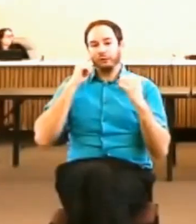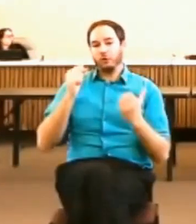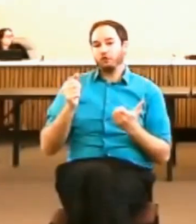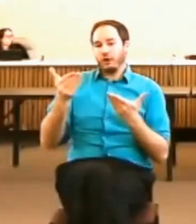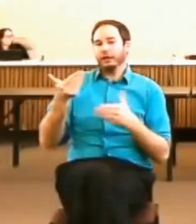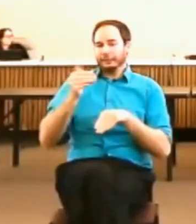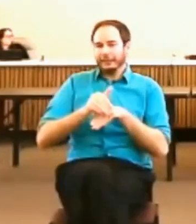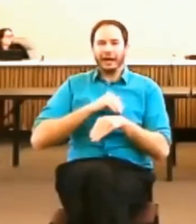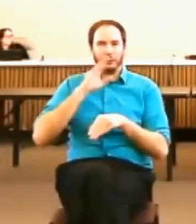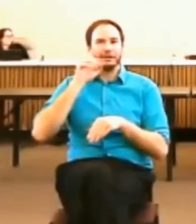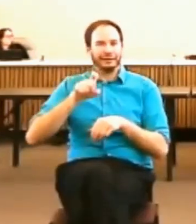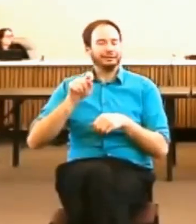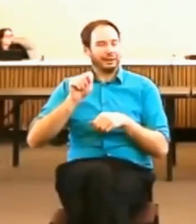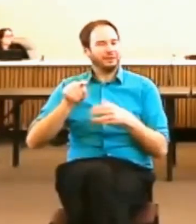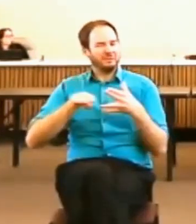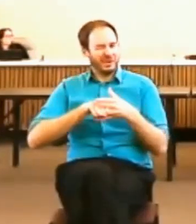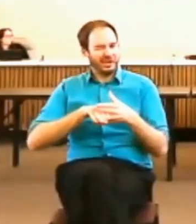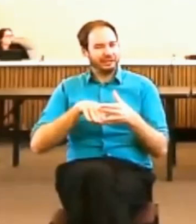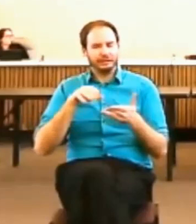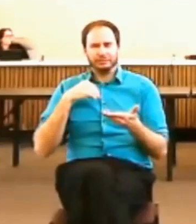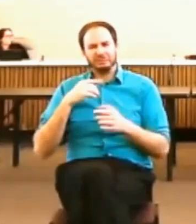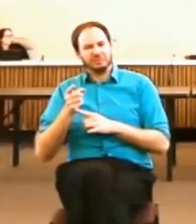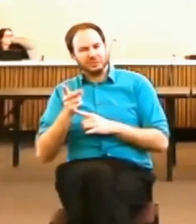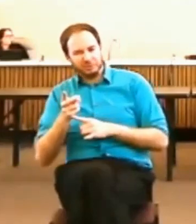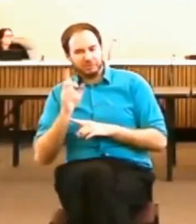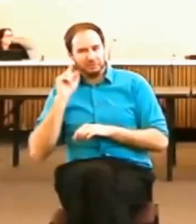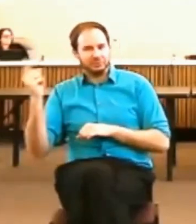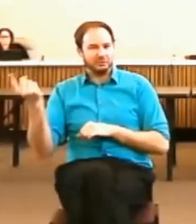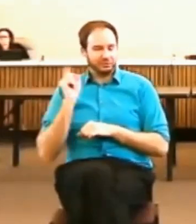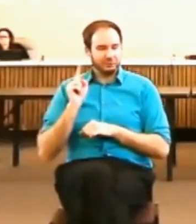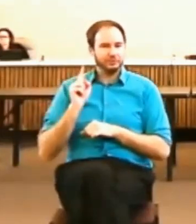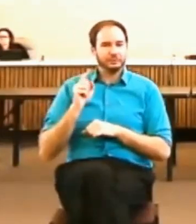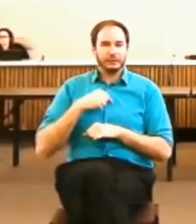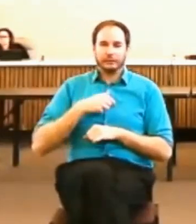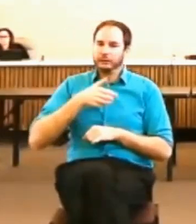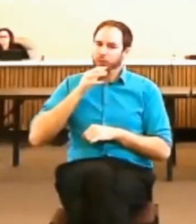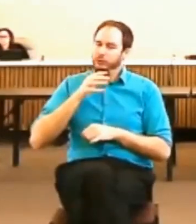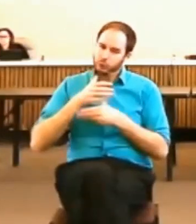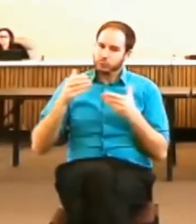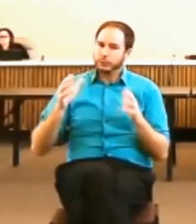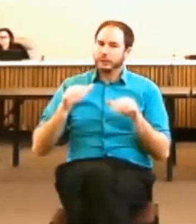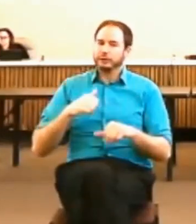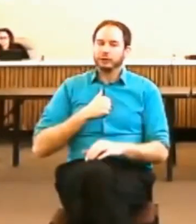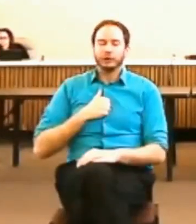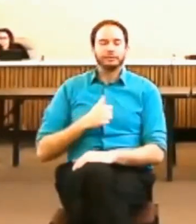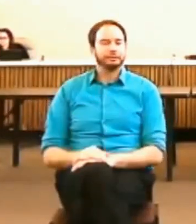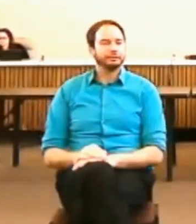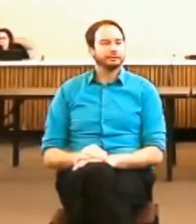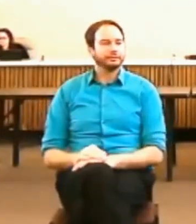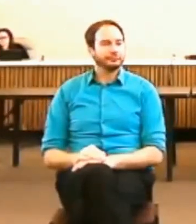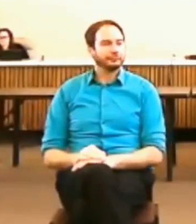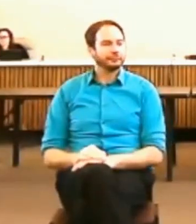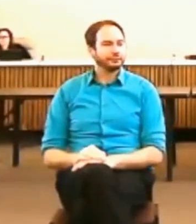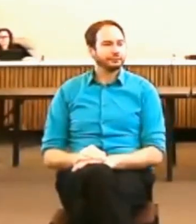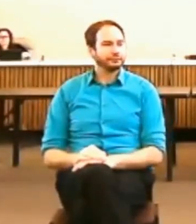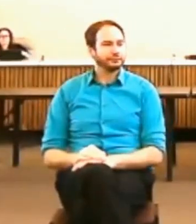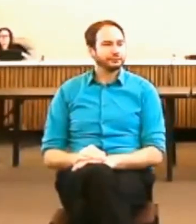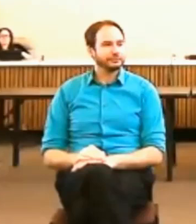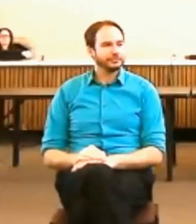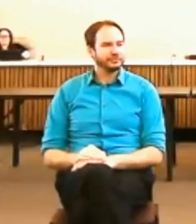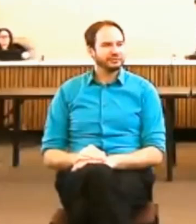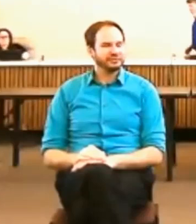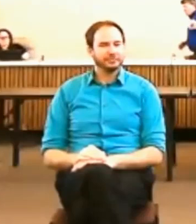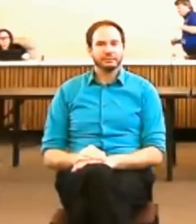ago. In the context of the movement of continents on Earth, something significant is already happening